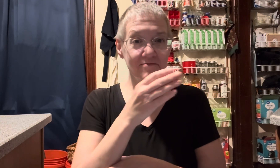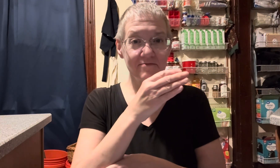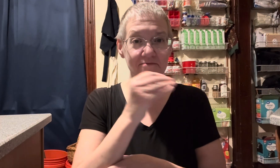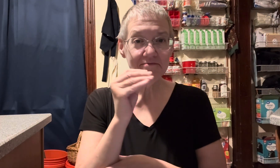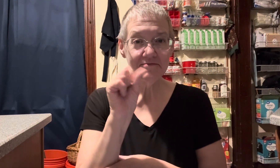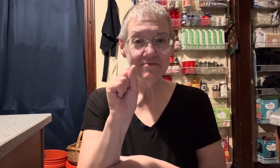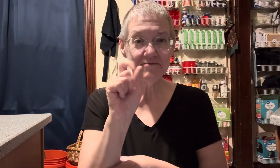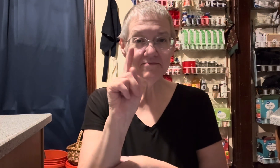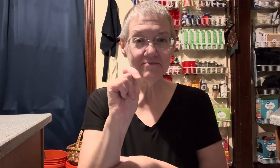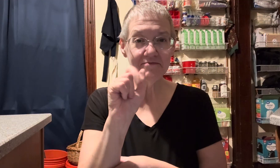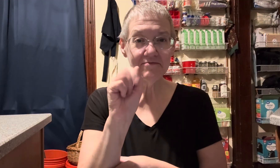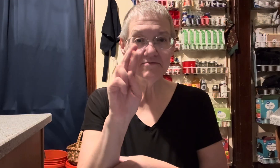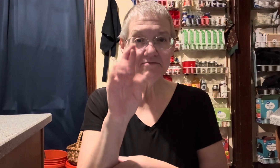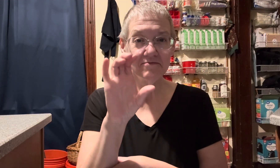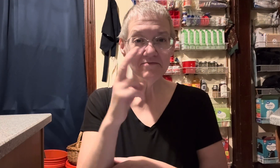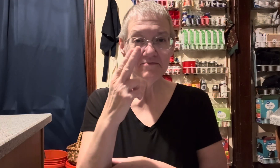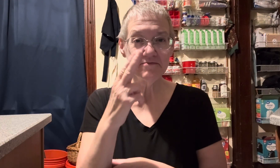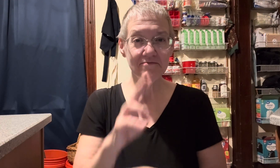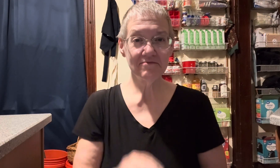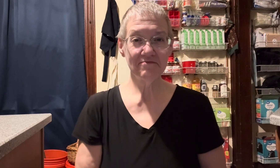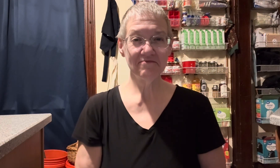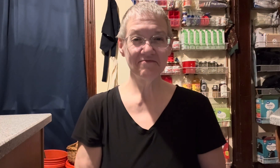Look for sugars and look for starches.